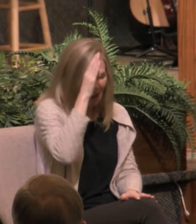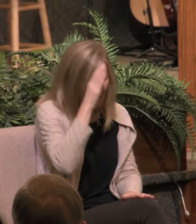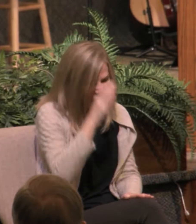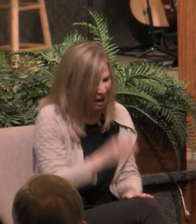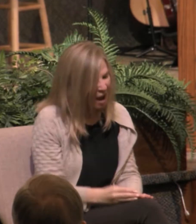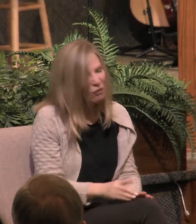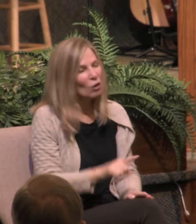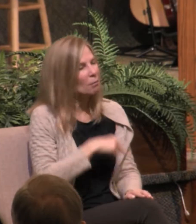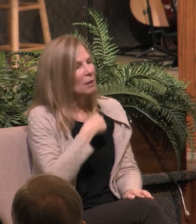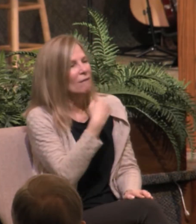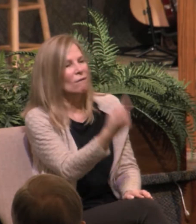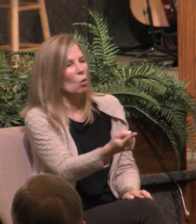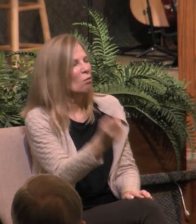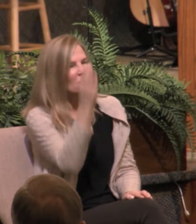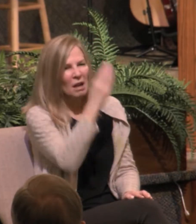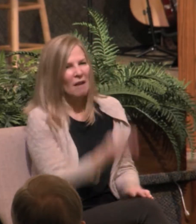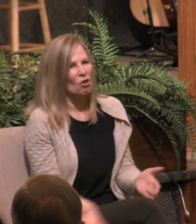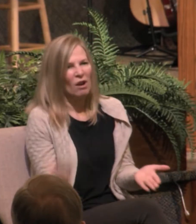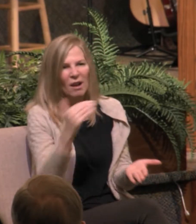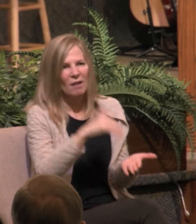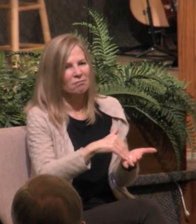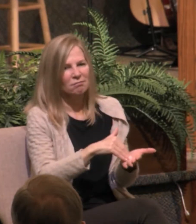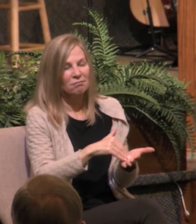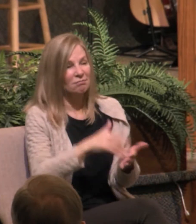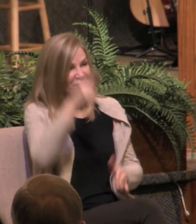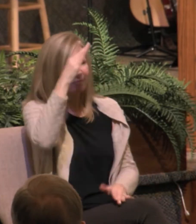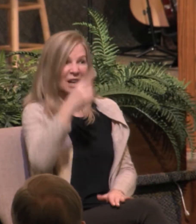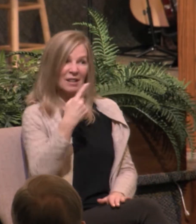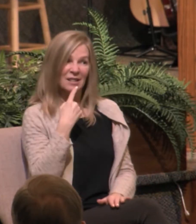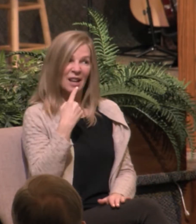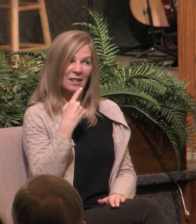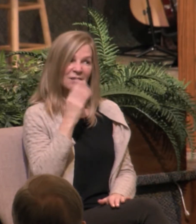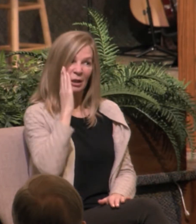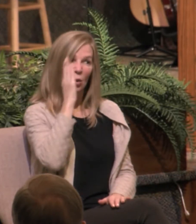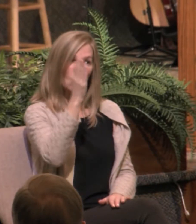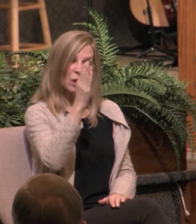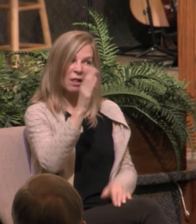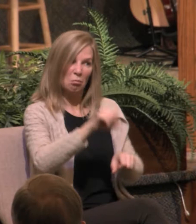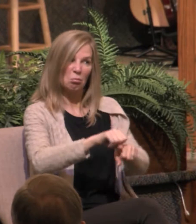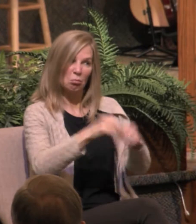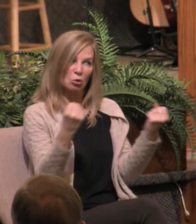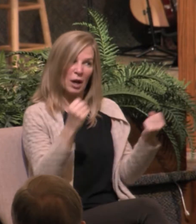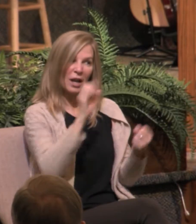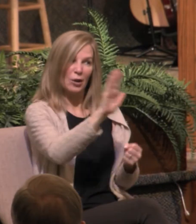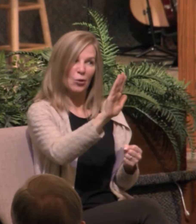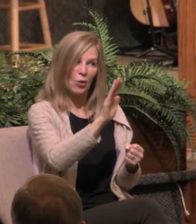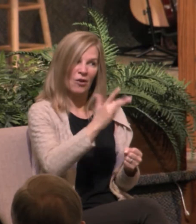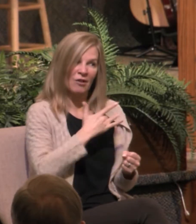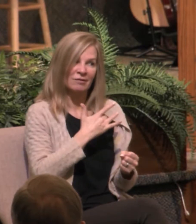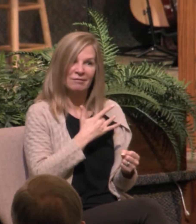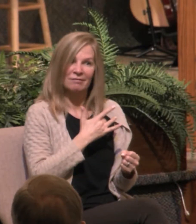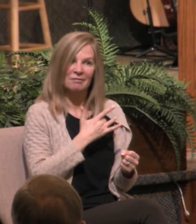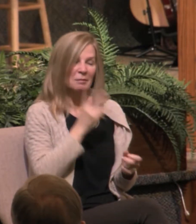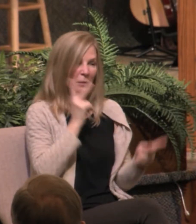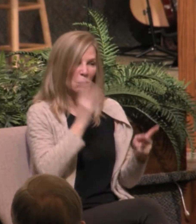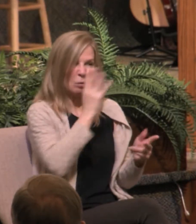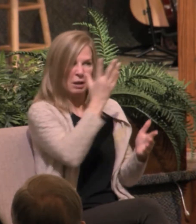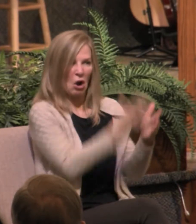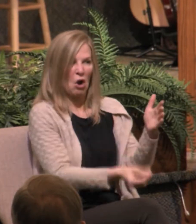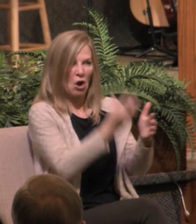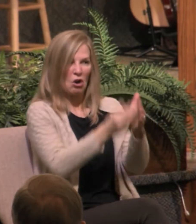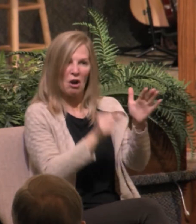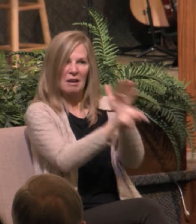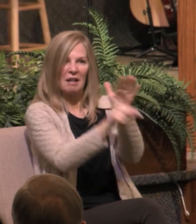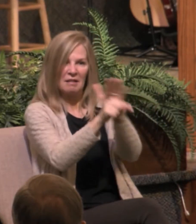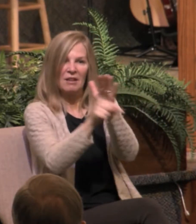be again. God was saying, this is what's going to break Pharaoh's back and the people are going to be gone.